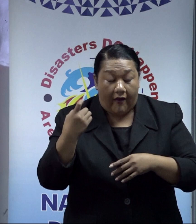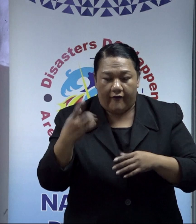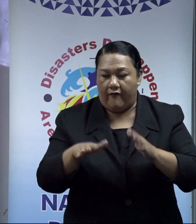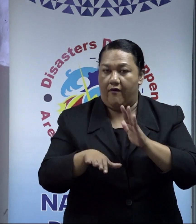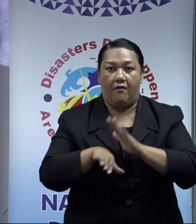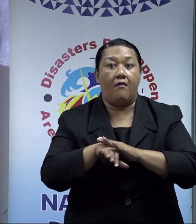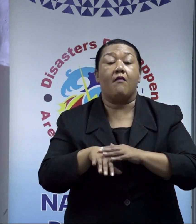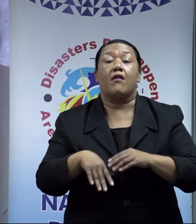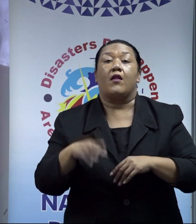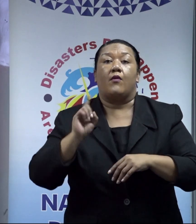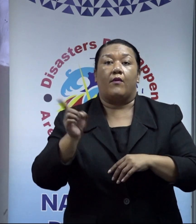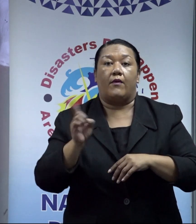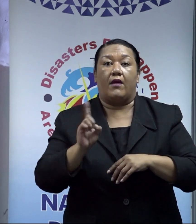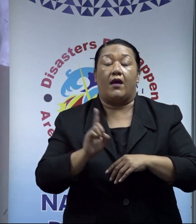we